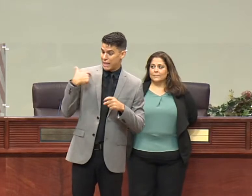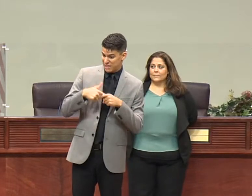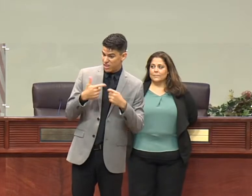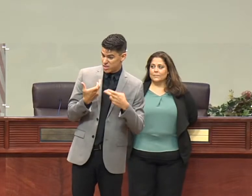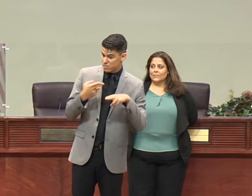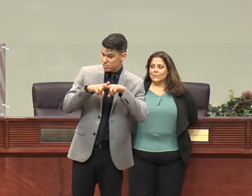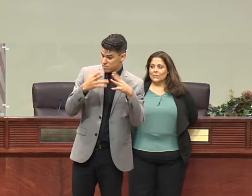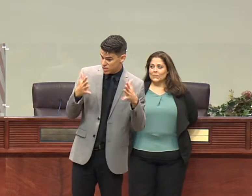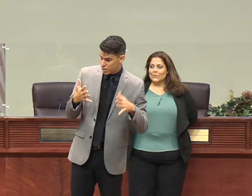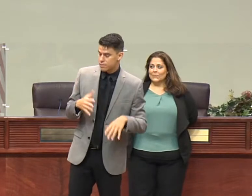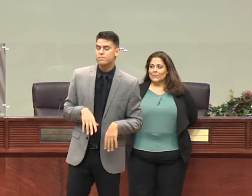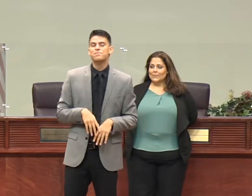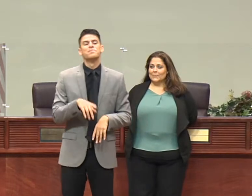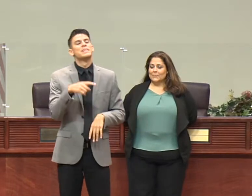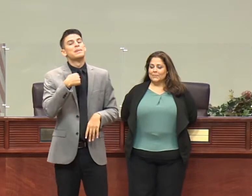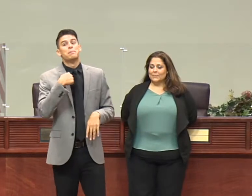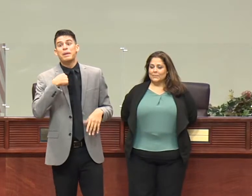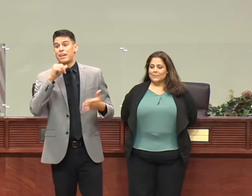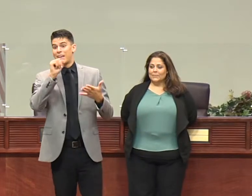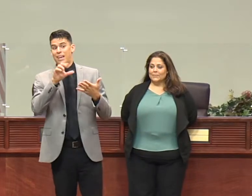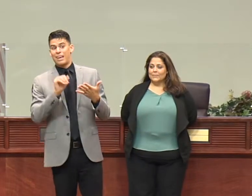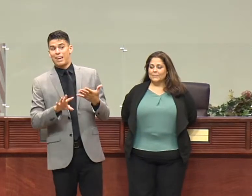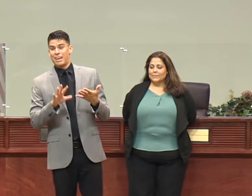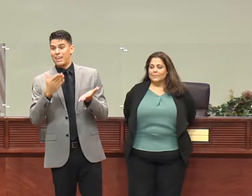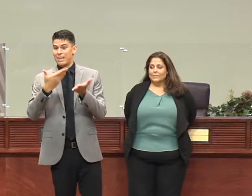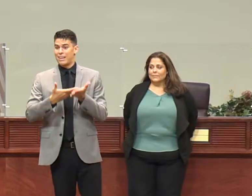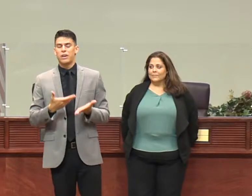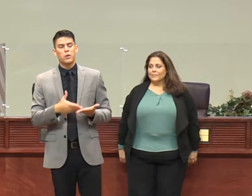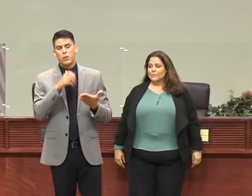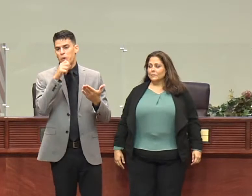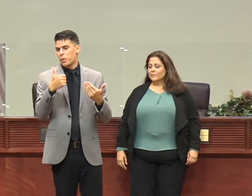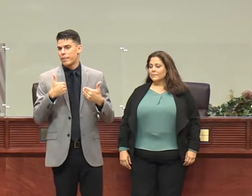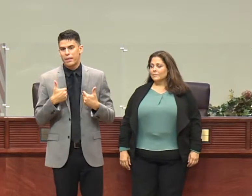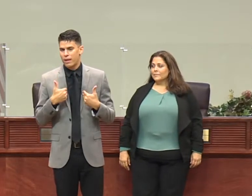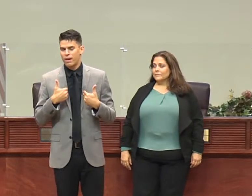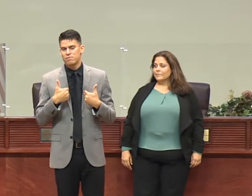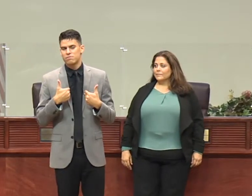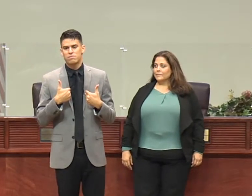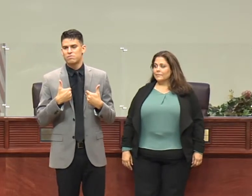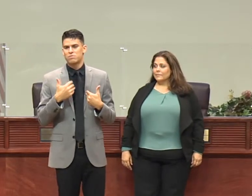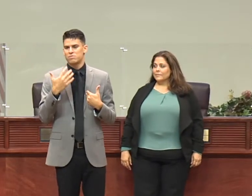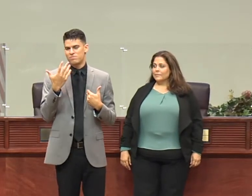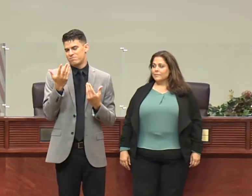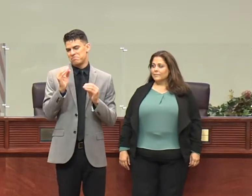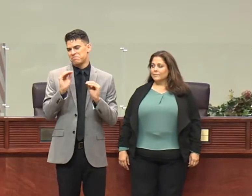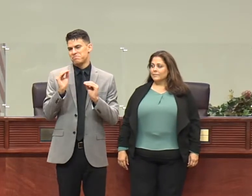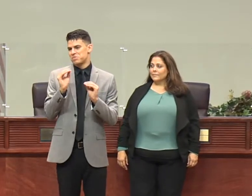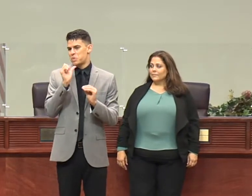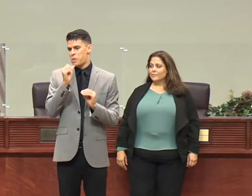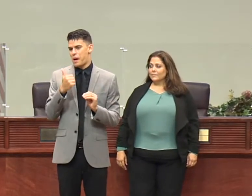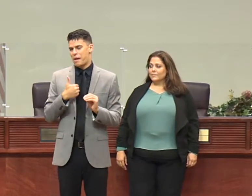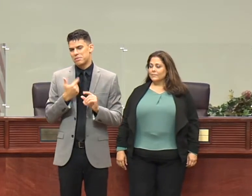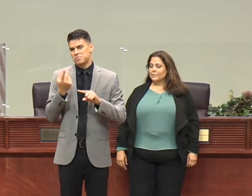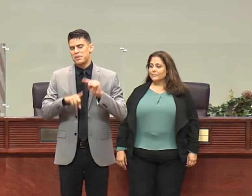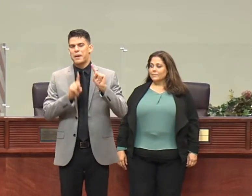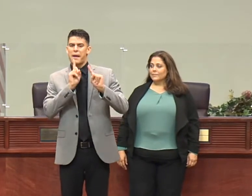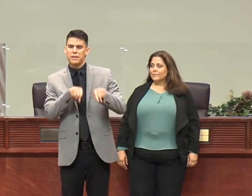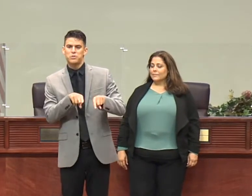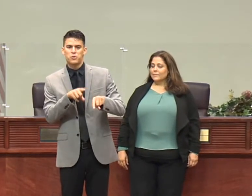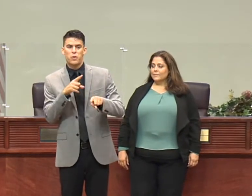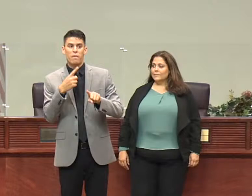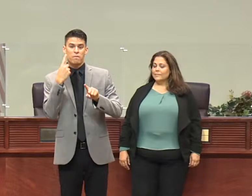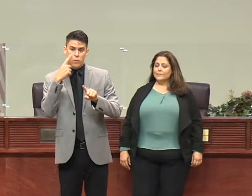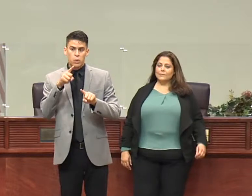And I said that I don't have the answer to those questions, as I don't have a specific data for Latinos in front